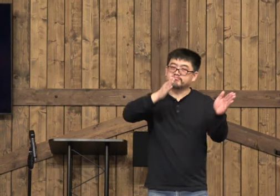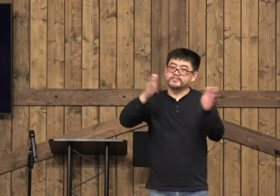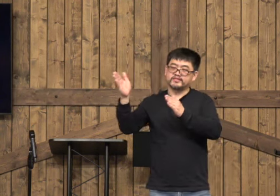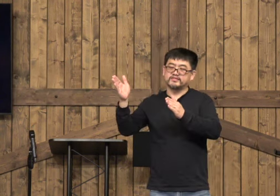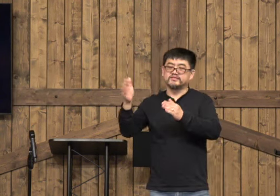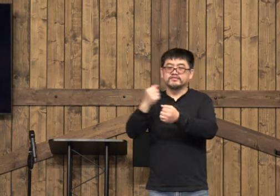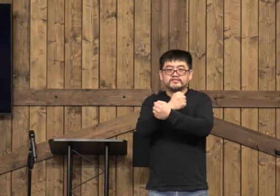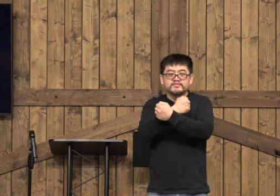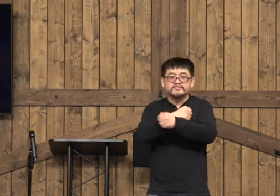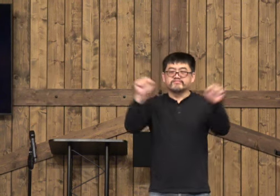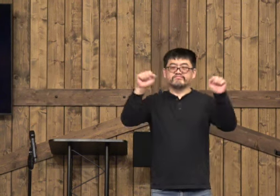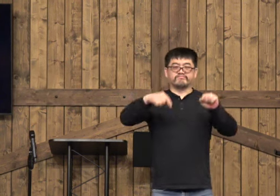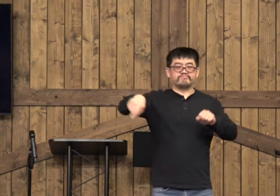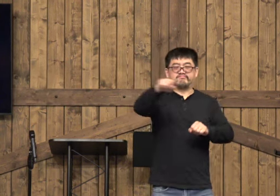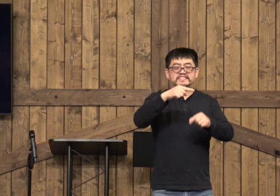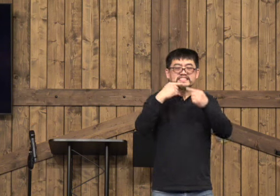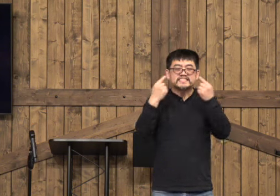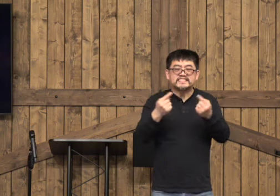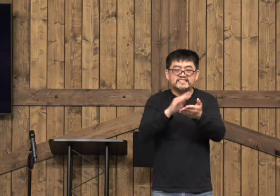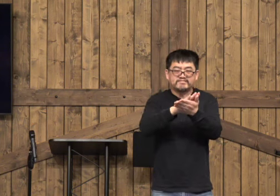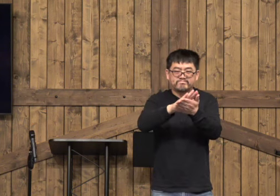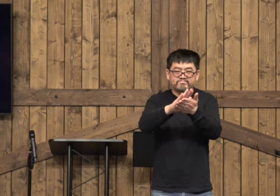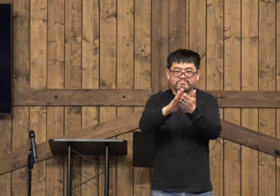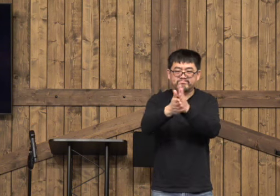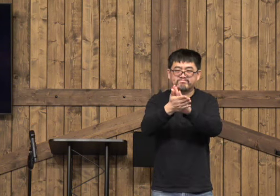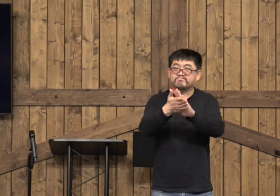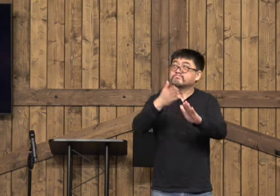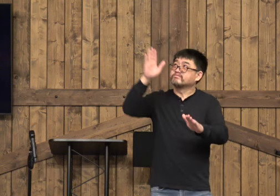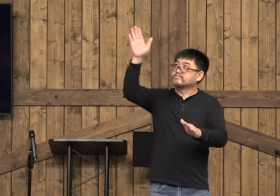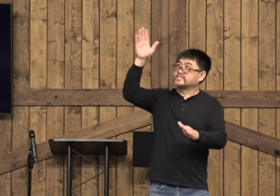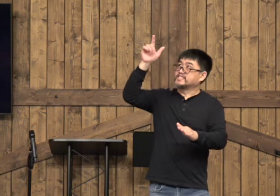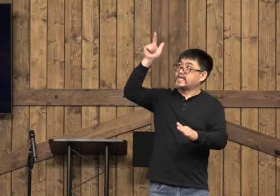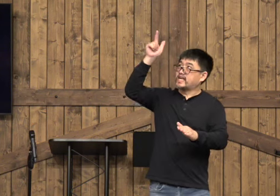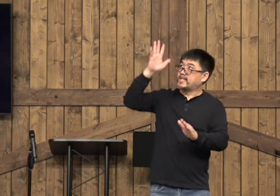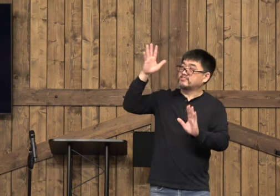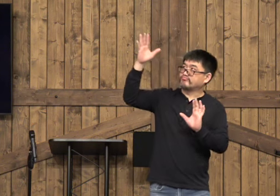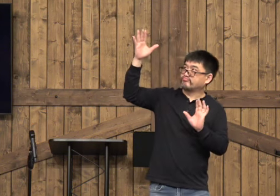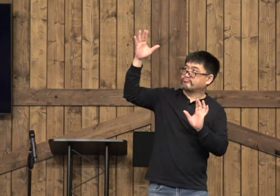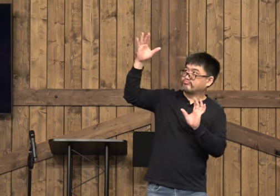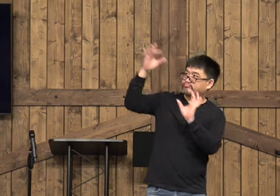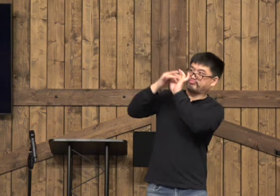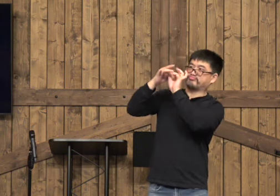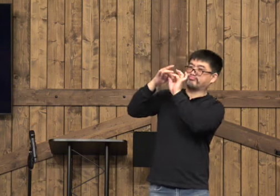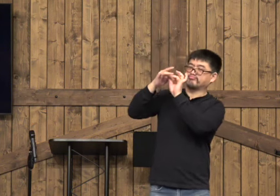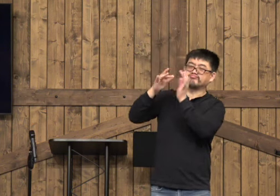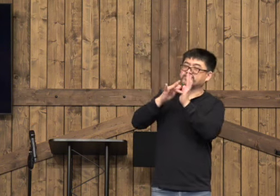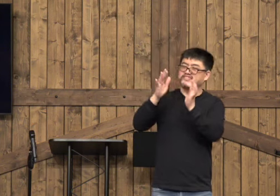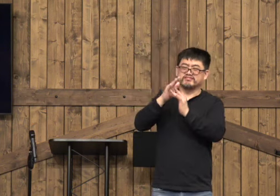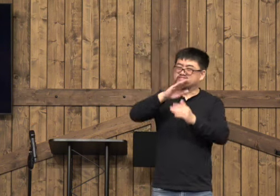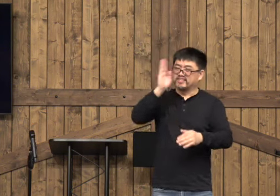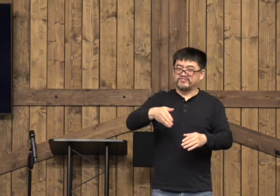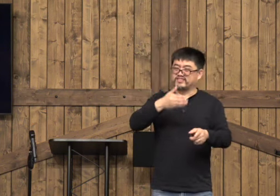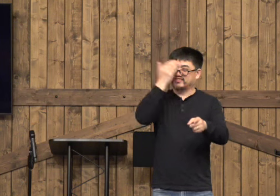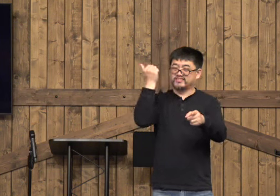we don't want to forgive God's plan salvation and His forgiveness of sin and how He wants to restore a relationship